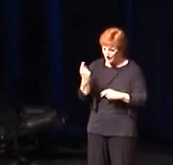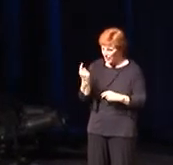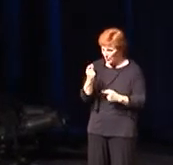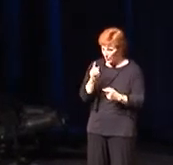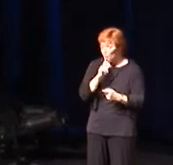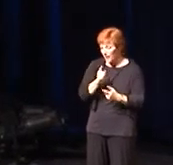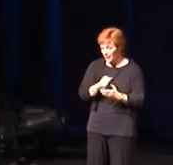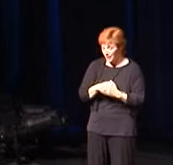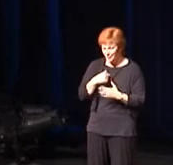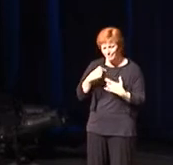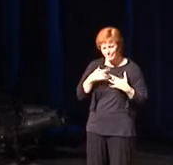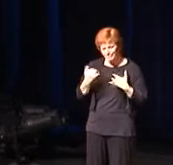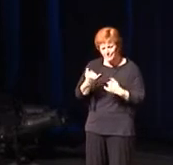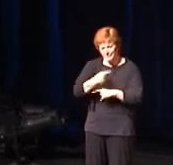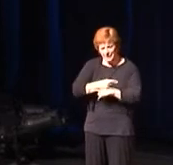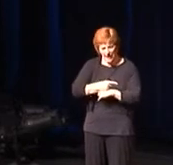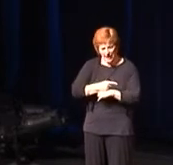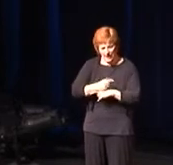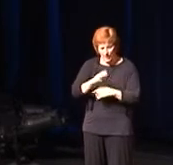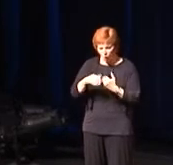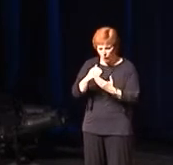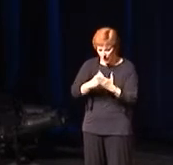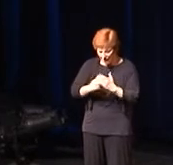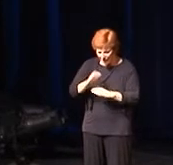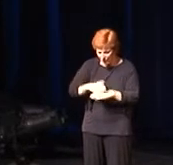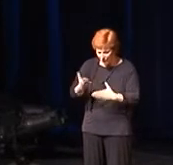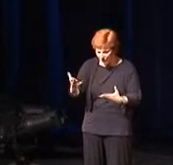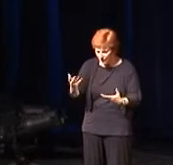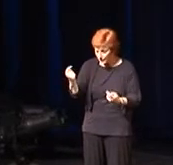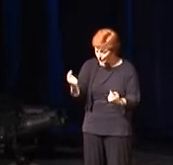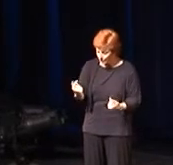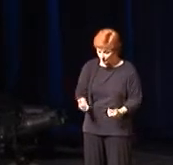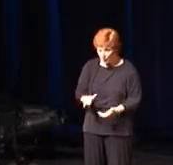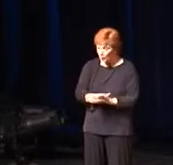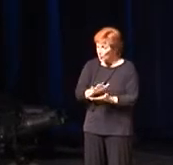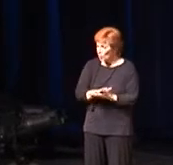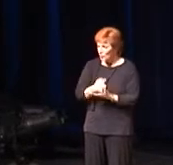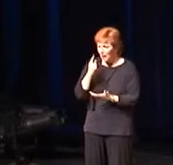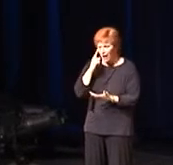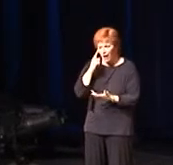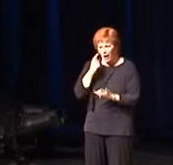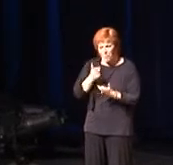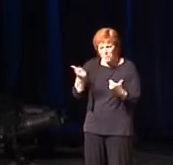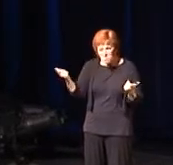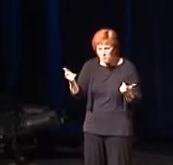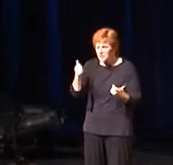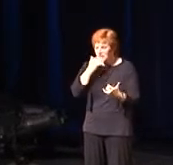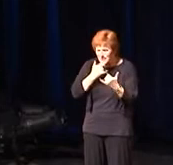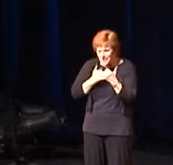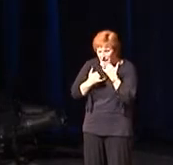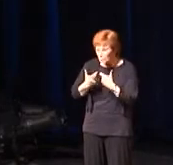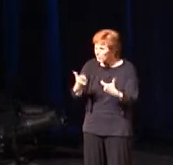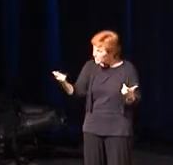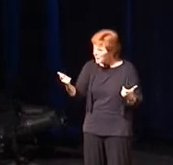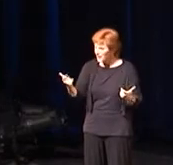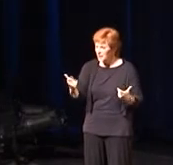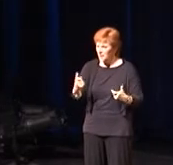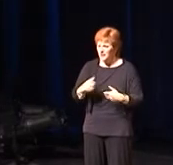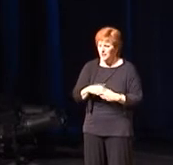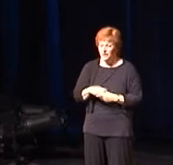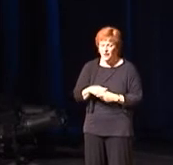concerned about today, I mean, taking all the hands-on things out of the schools. I think it's a gigantic mistake. Huge, gigantic